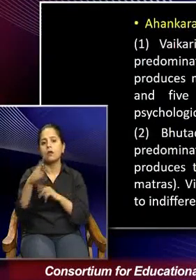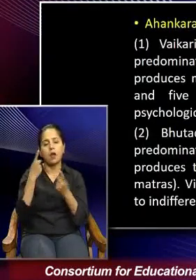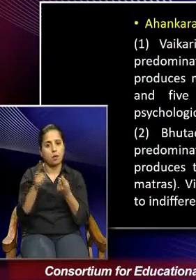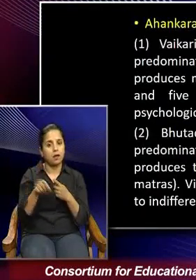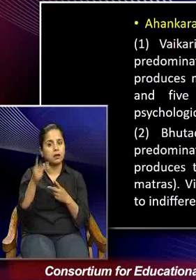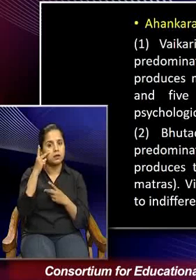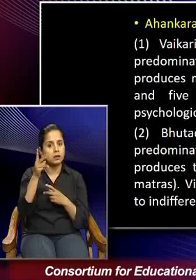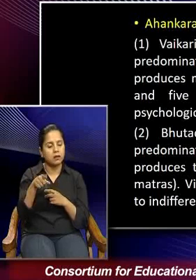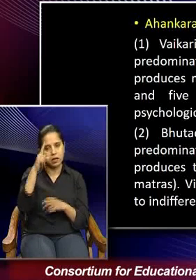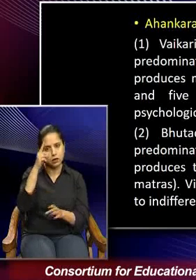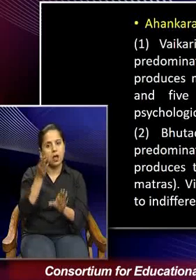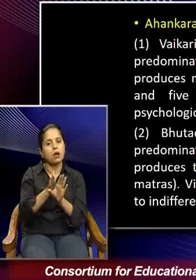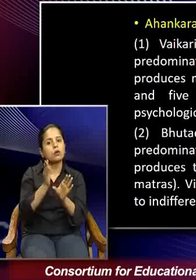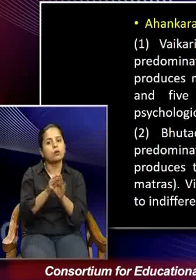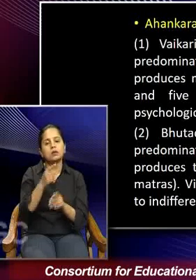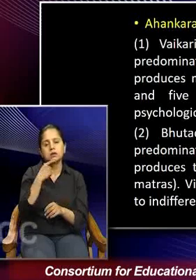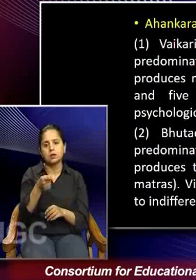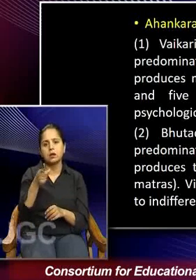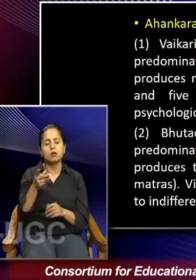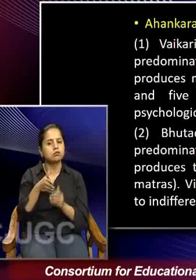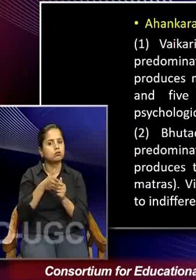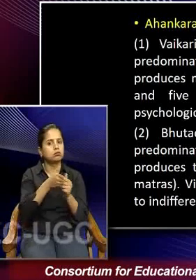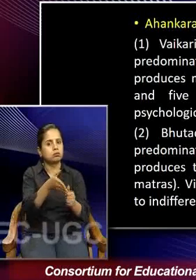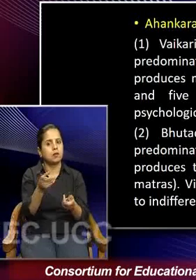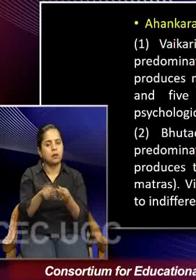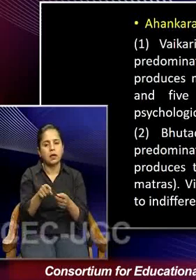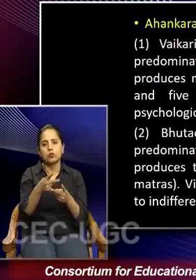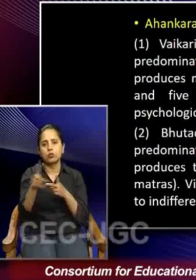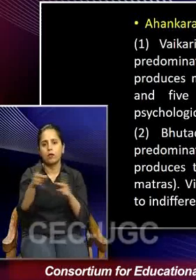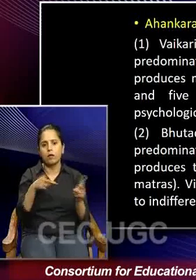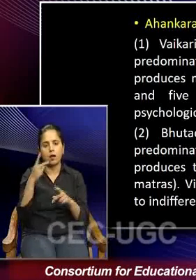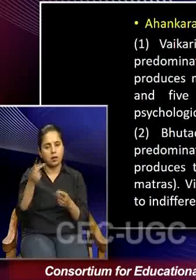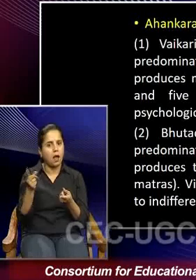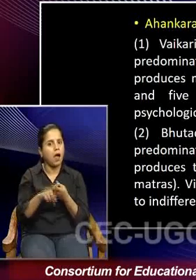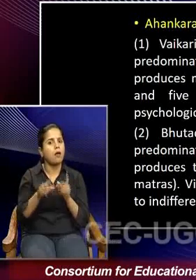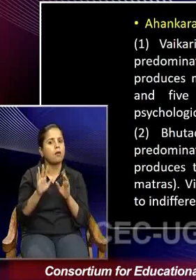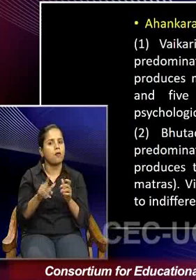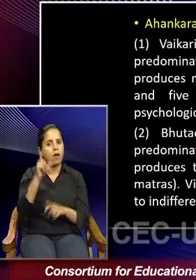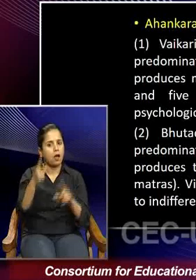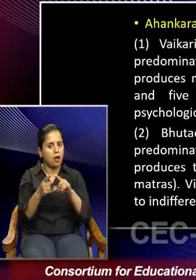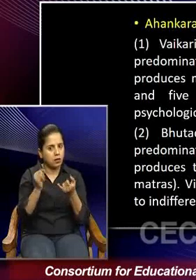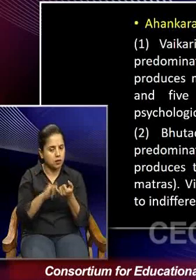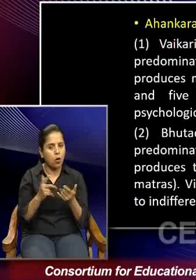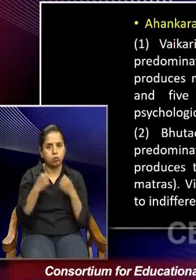Viewed as psychological, it leads to indifferent acts or to idleness and